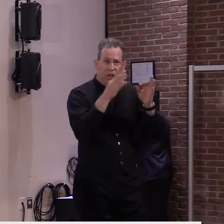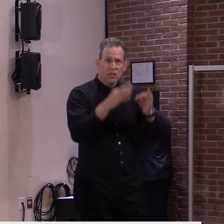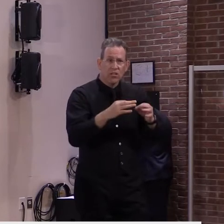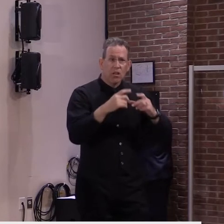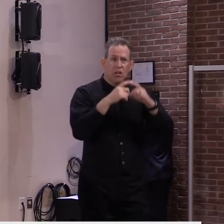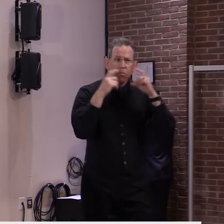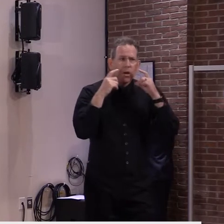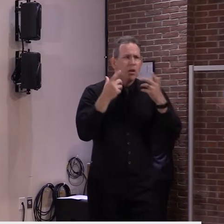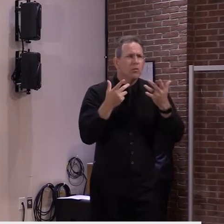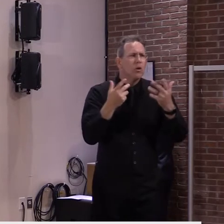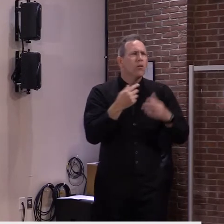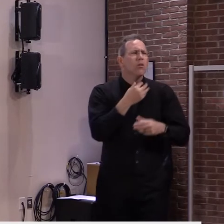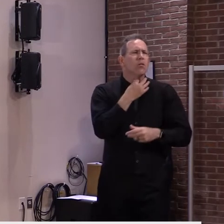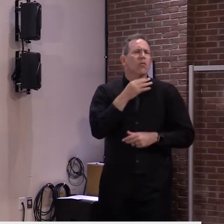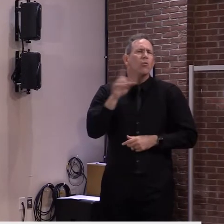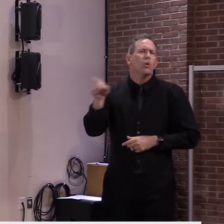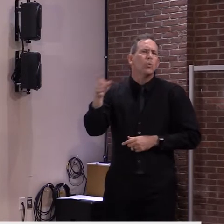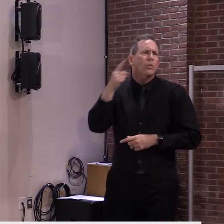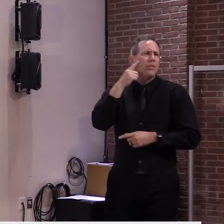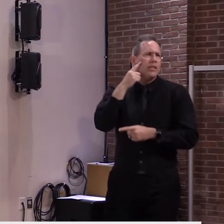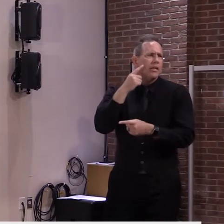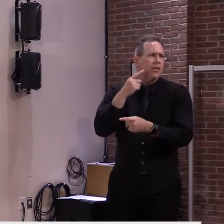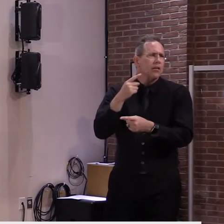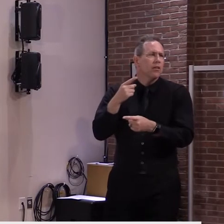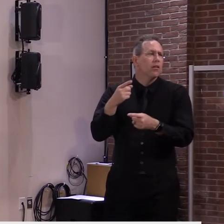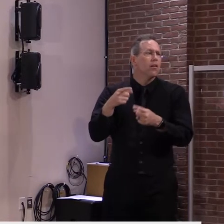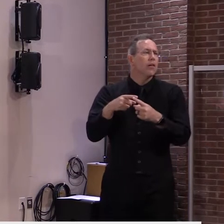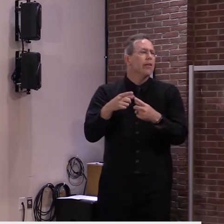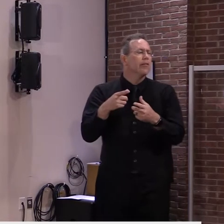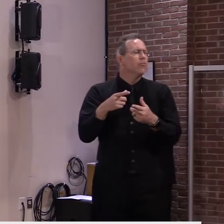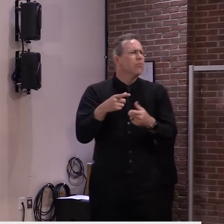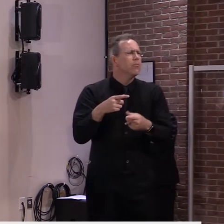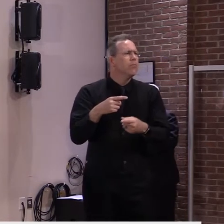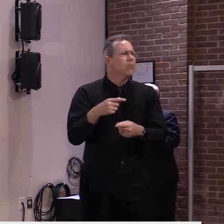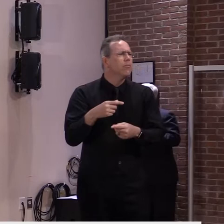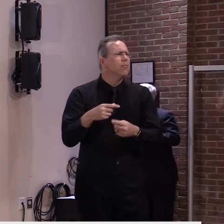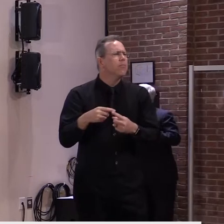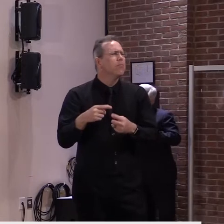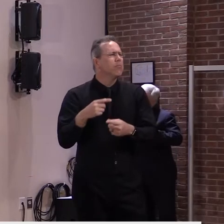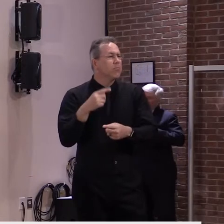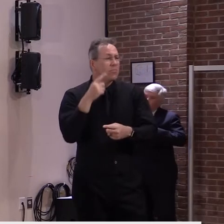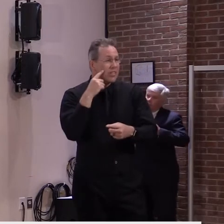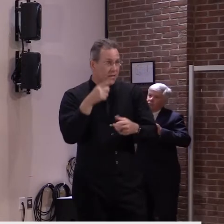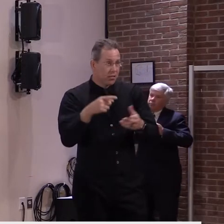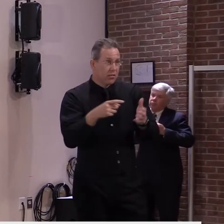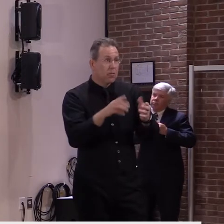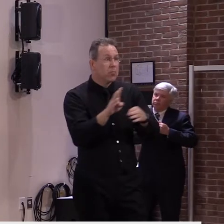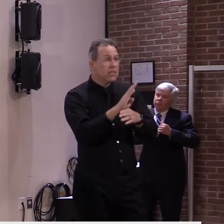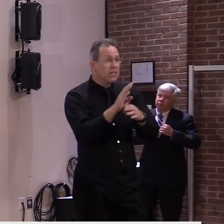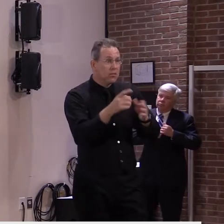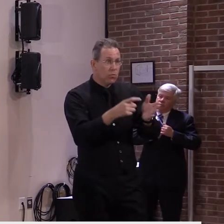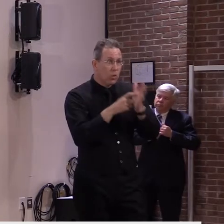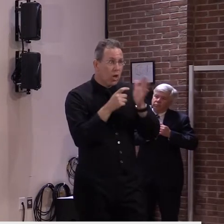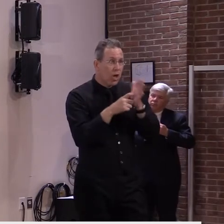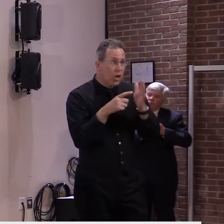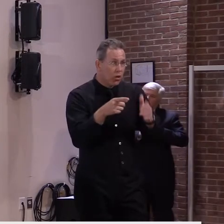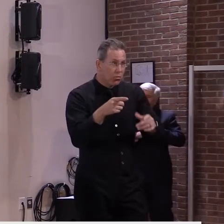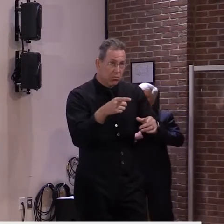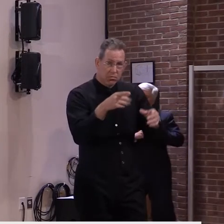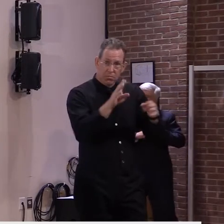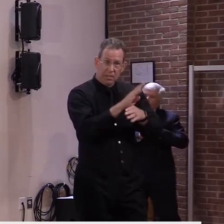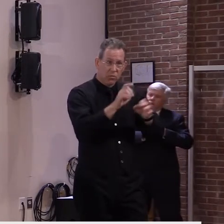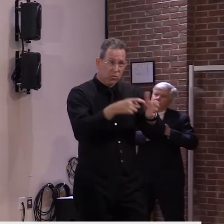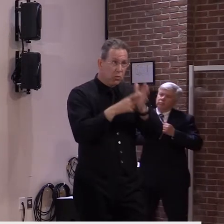think that authority will end either when you rescind your executive order or otherwise. Well, if I would have to look at that technically and